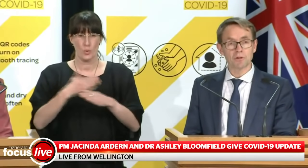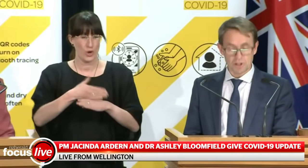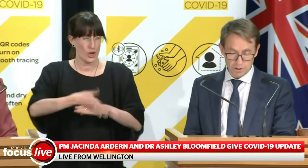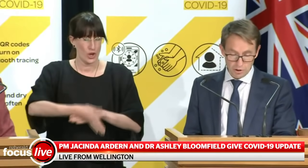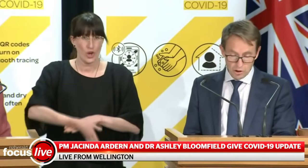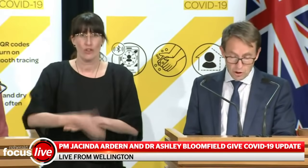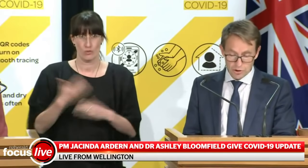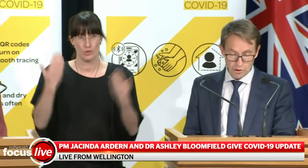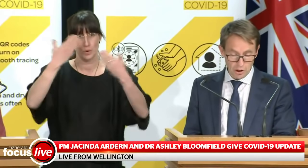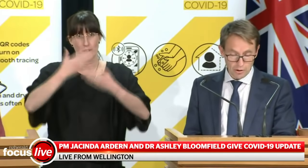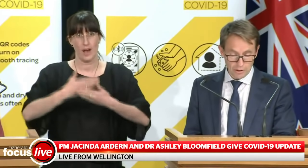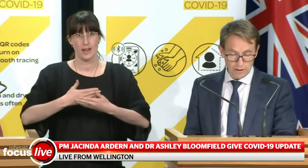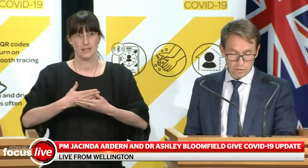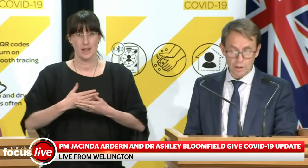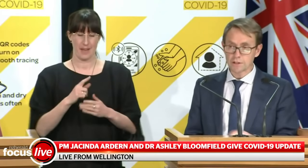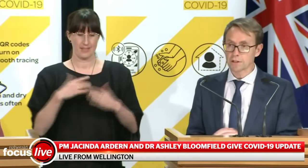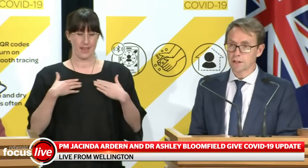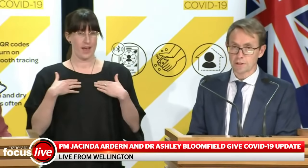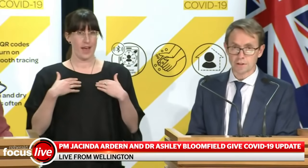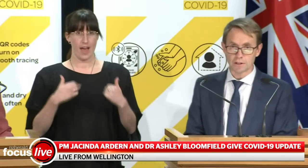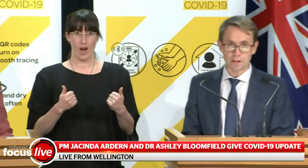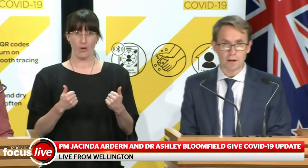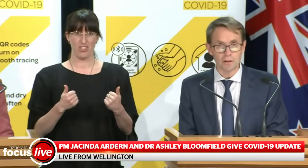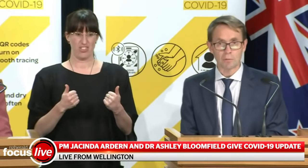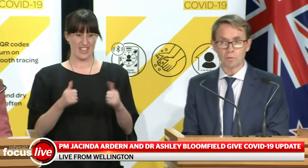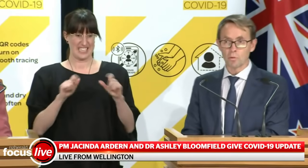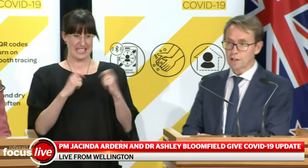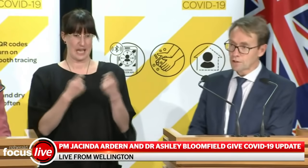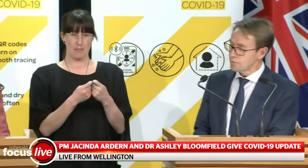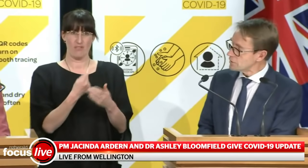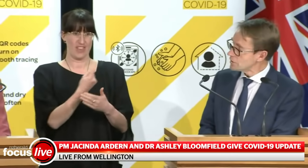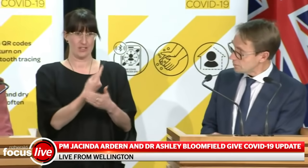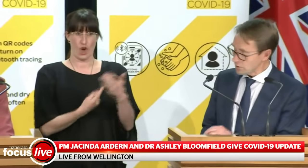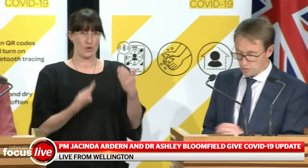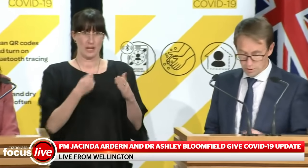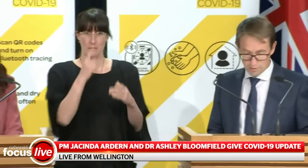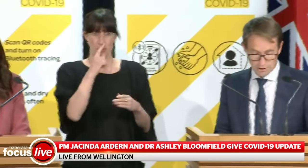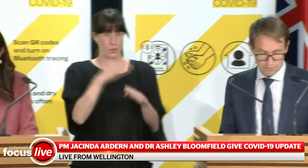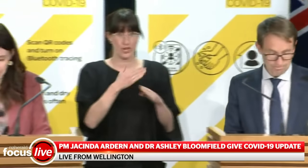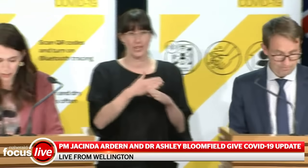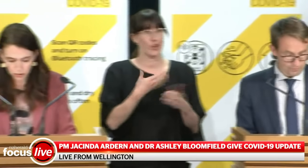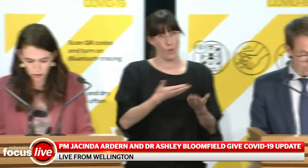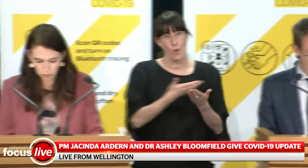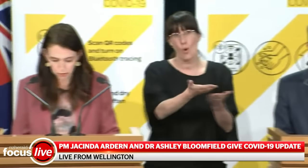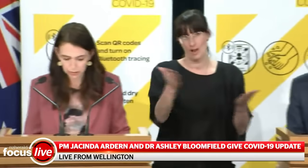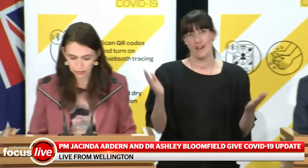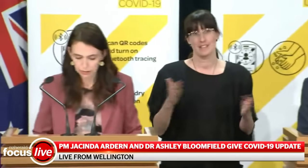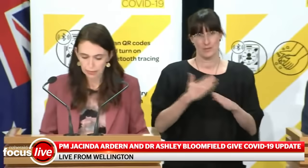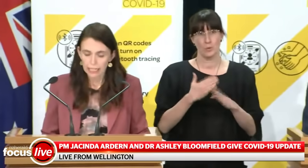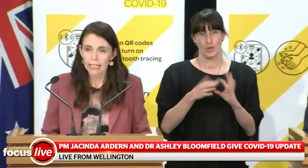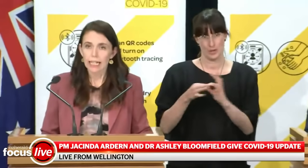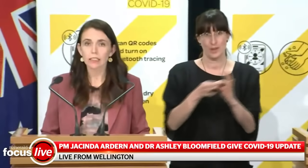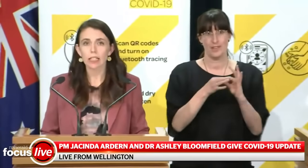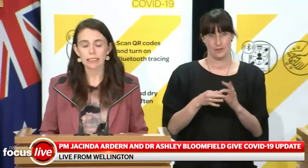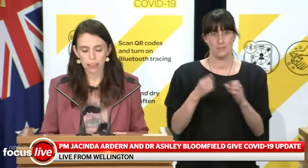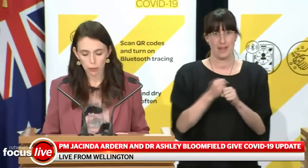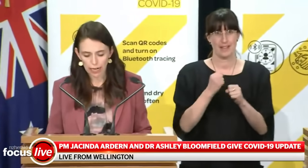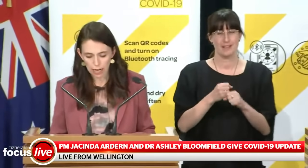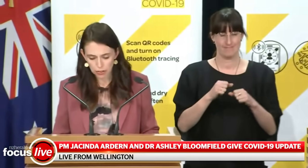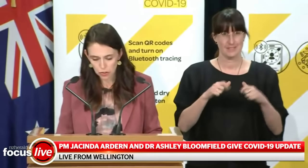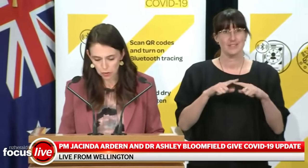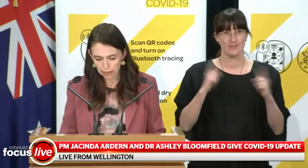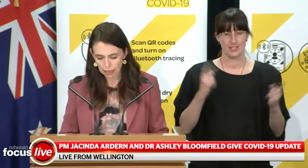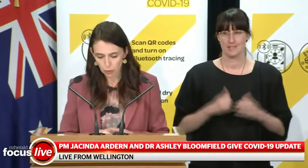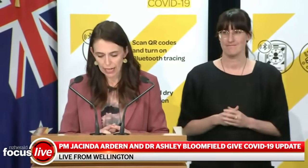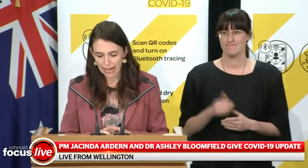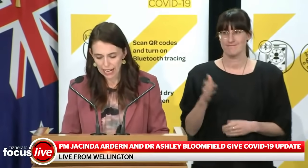But the health system cannot do it alone. As always, it is together that we will make a difference. Back to you, Prime Minister. Thank you, Dr. Bloomfield. As I said, we